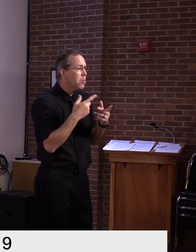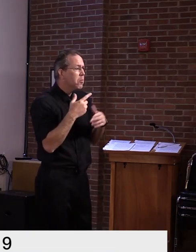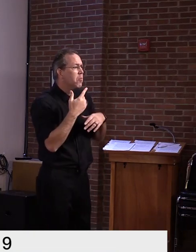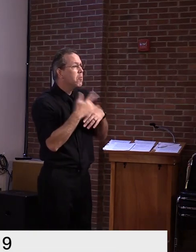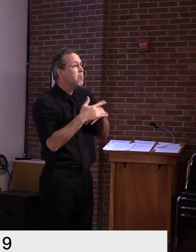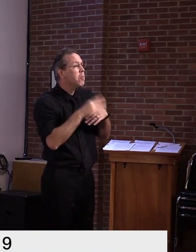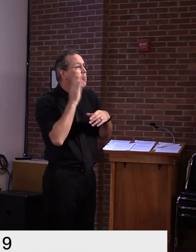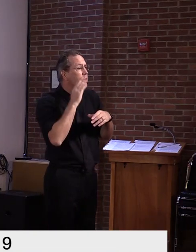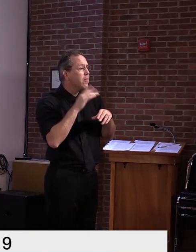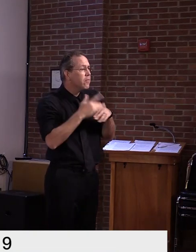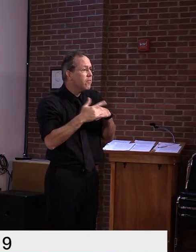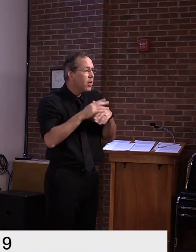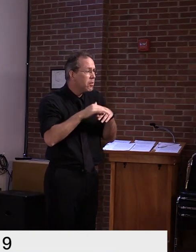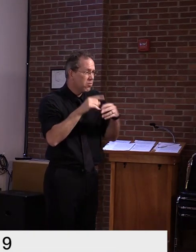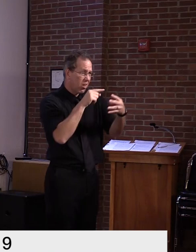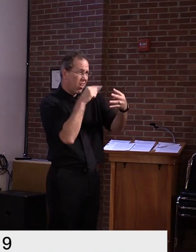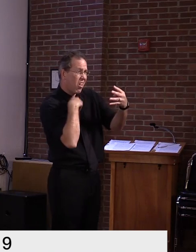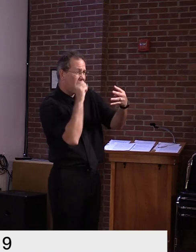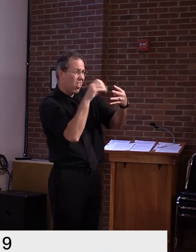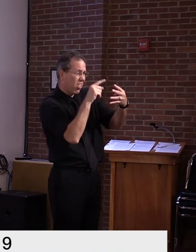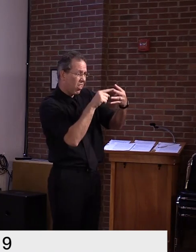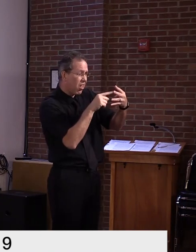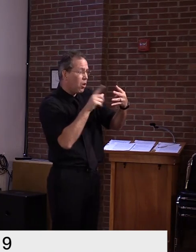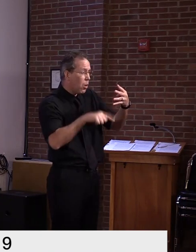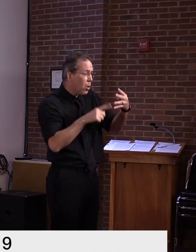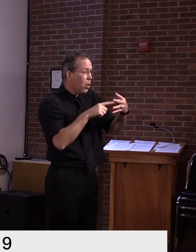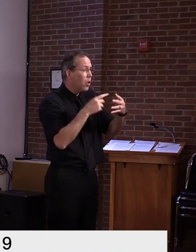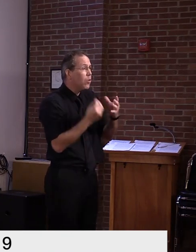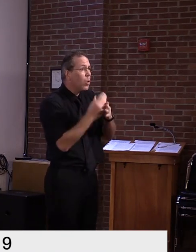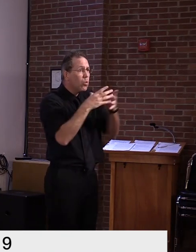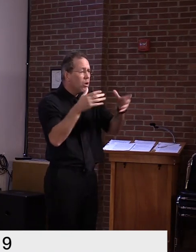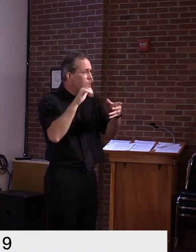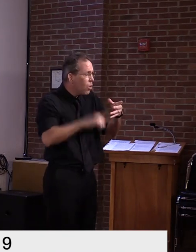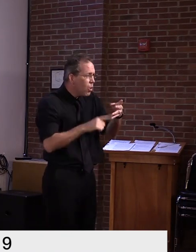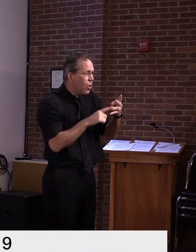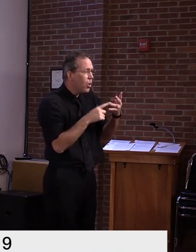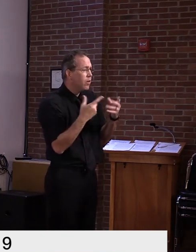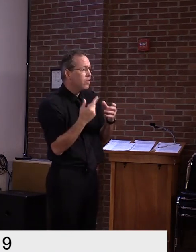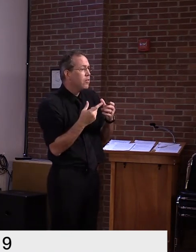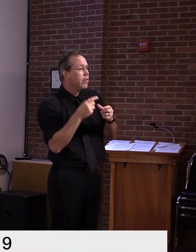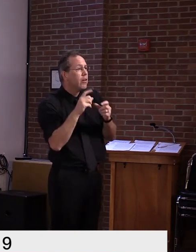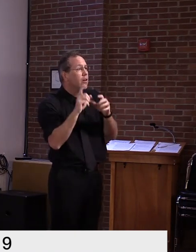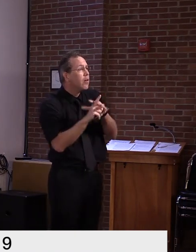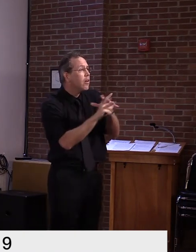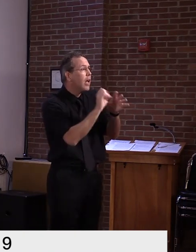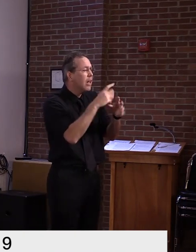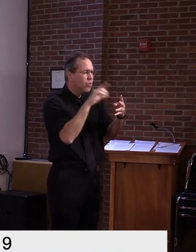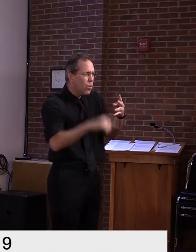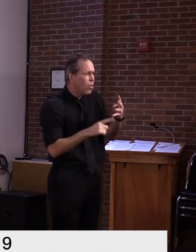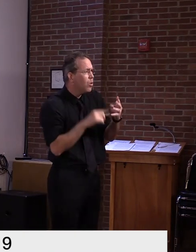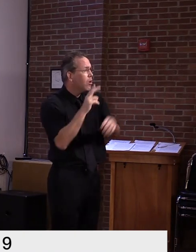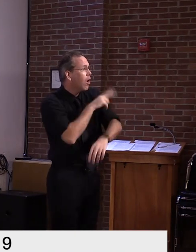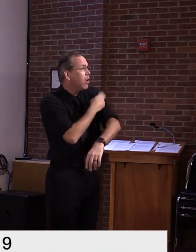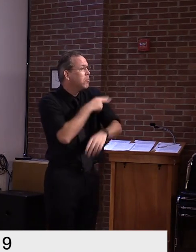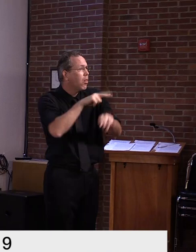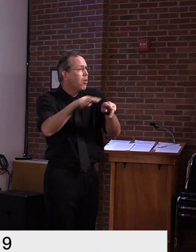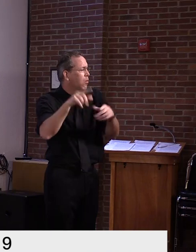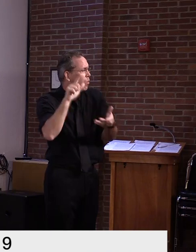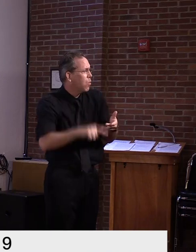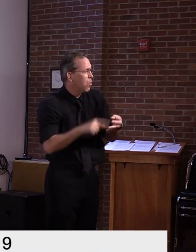trends ended up turning less favorable on us. So from those, from that standpoint, very favorable as